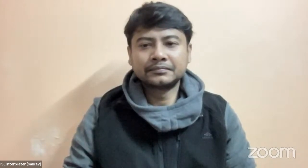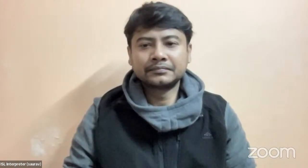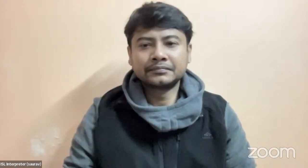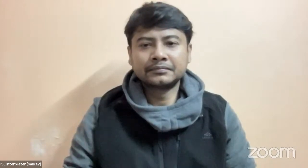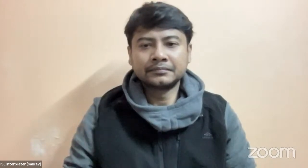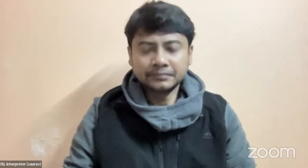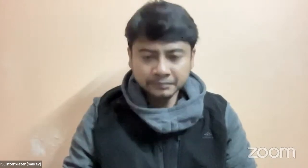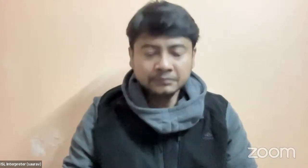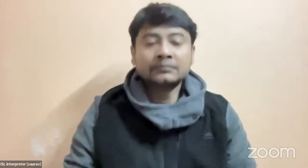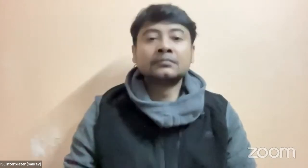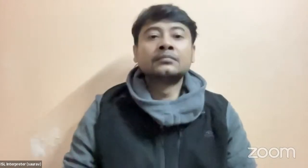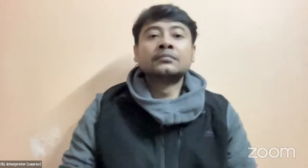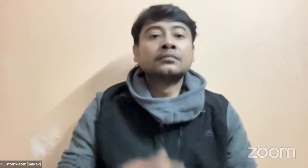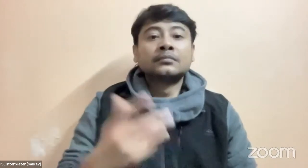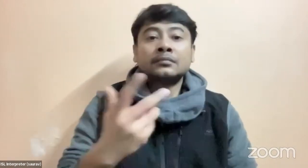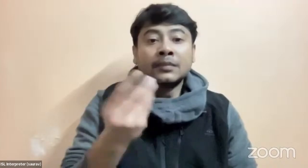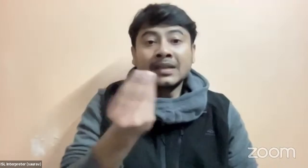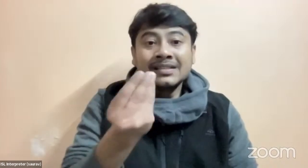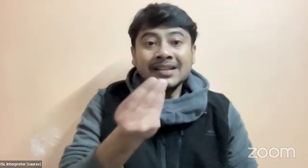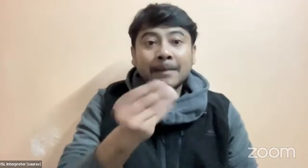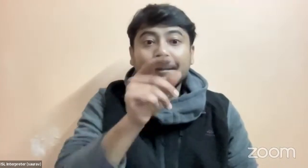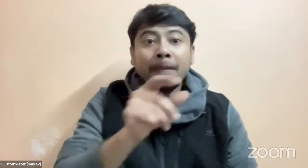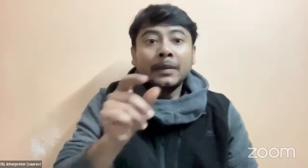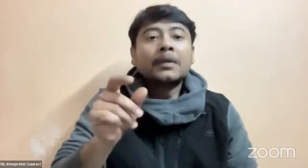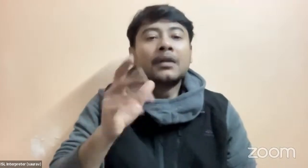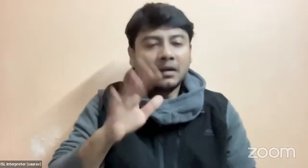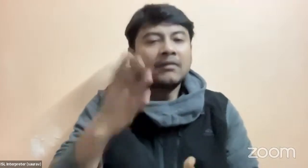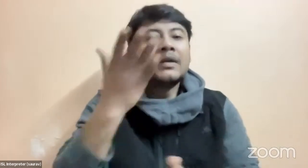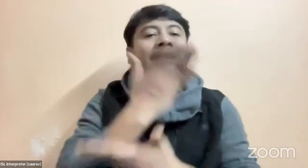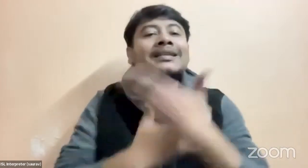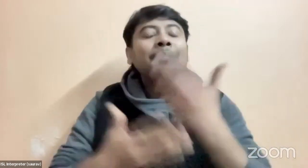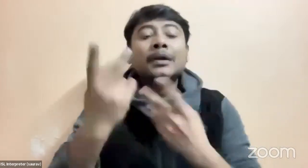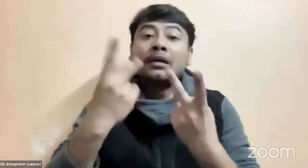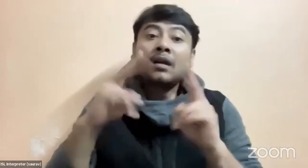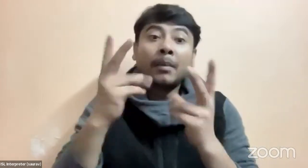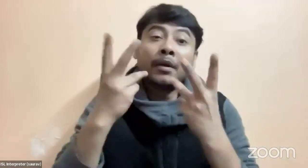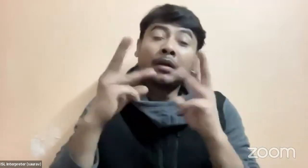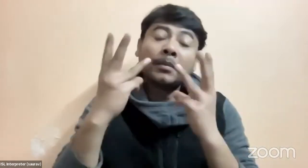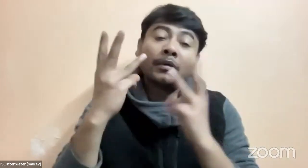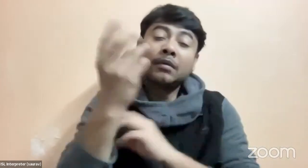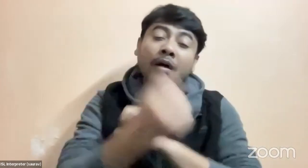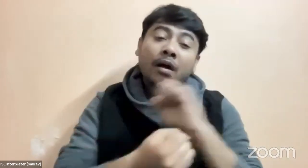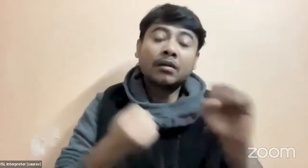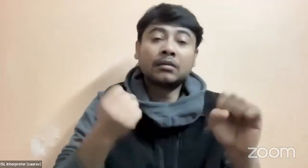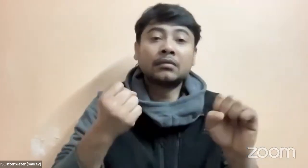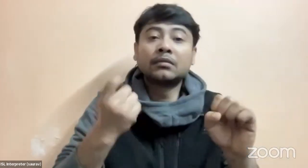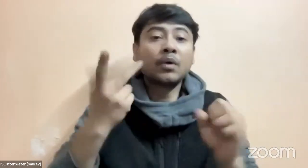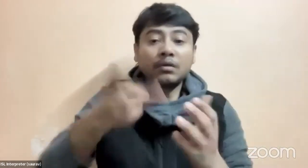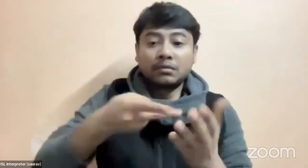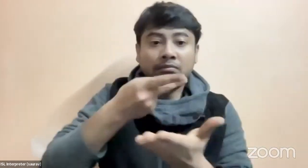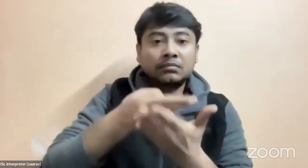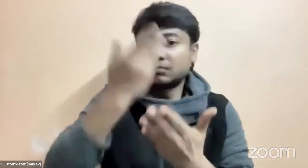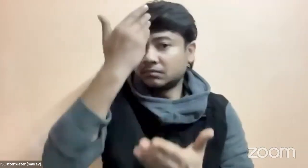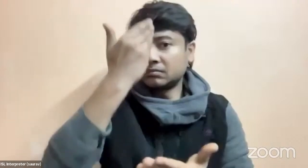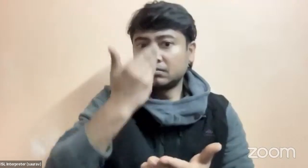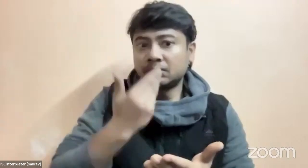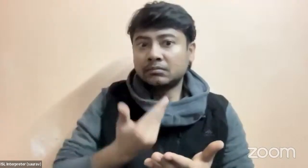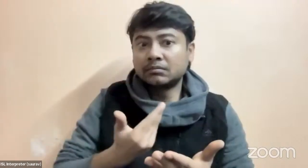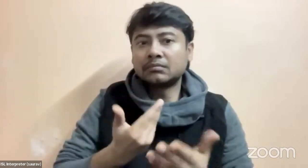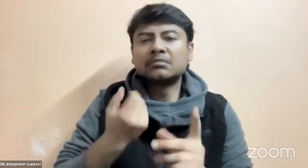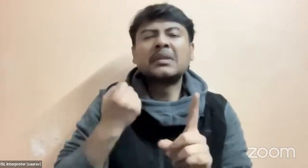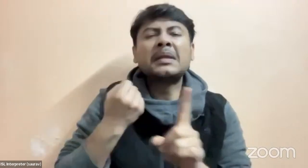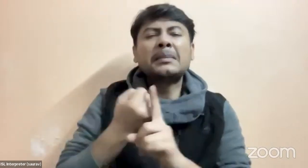up, walk, do anything. They are paralyzed completely. So to them, Lord Chaitanya says, don't worry. Even if you are on your